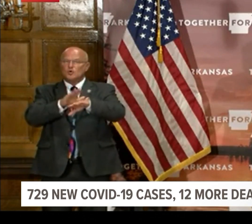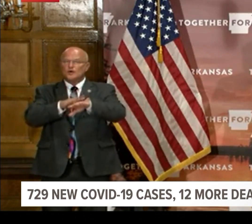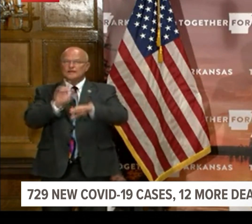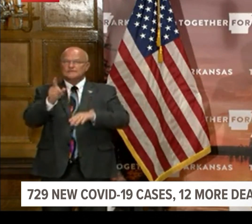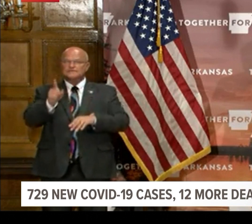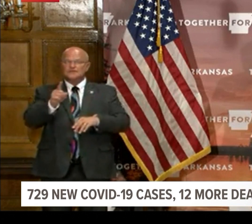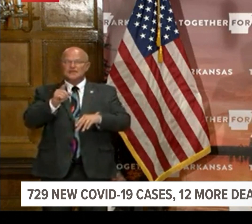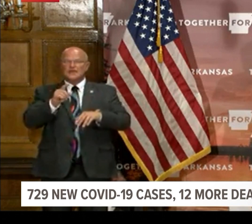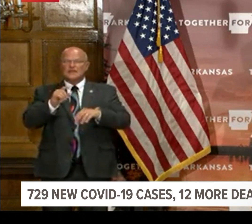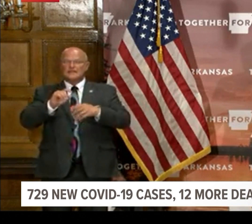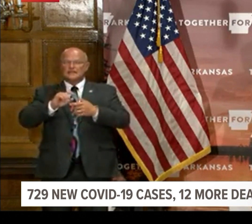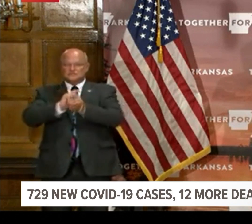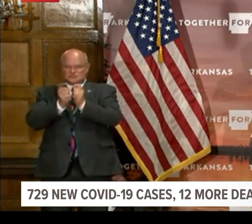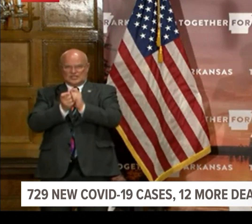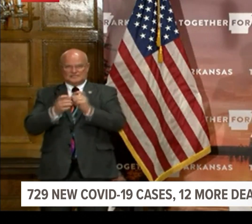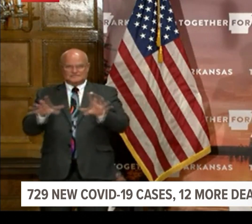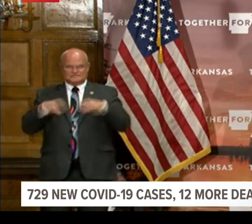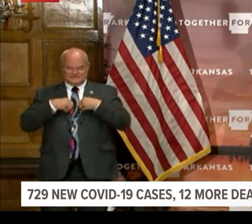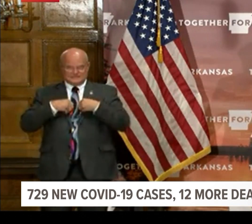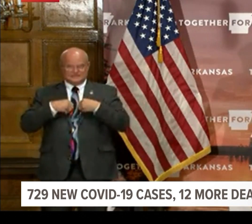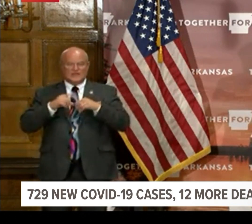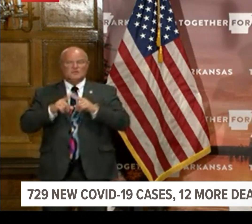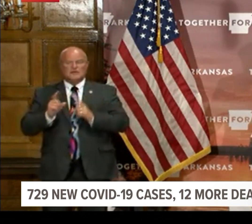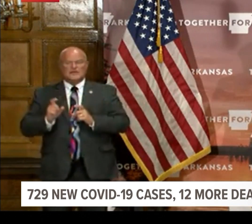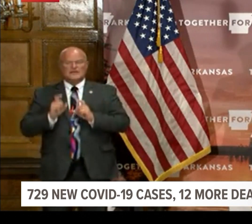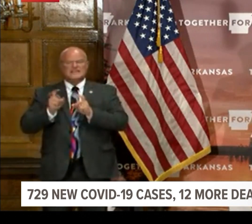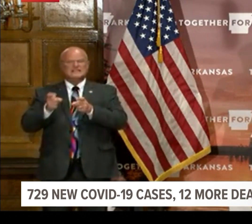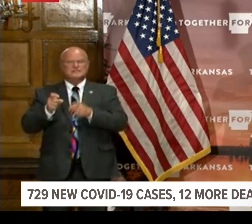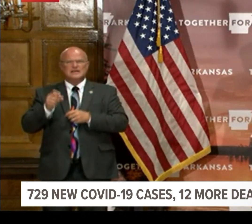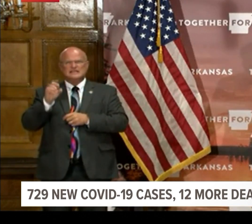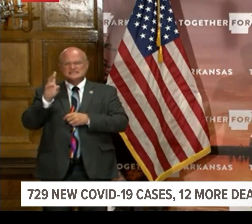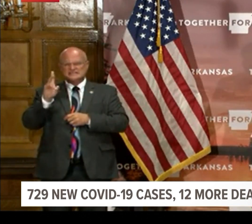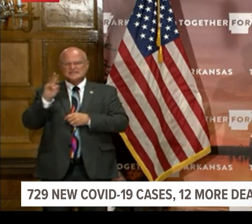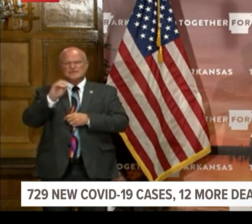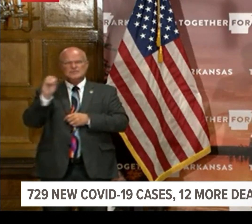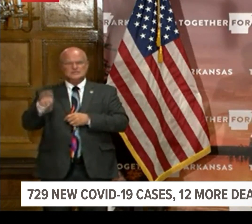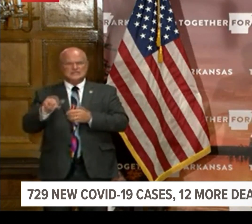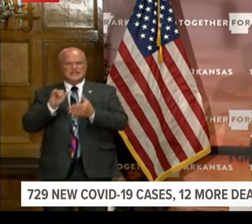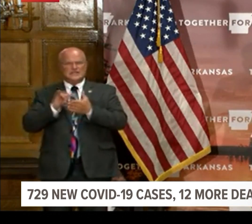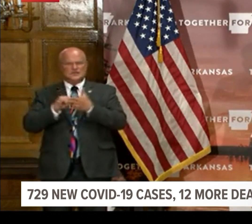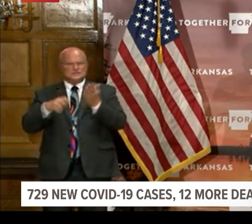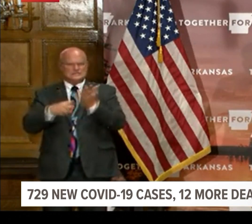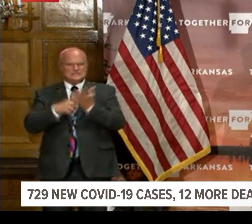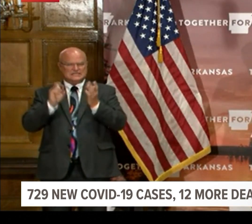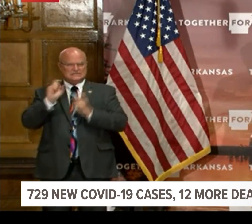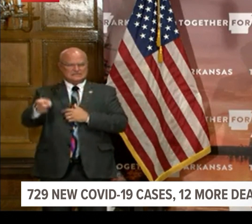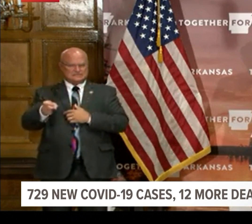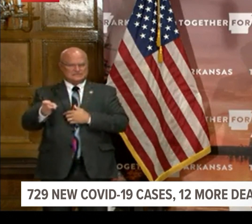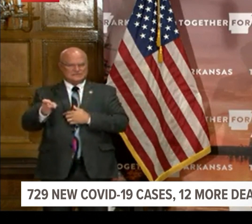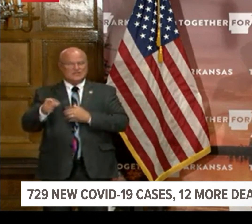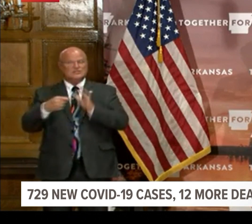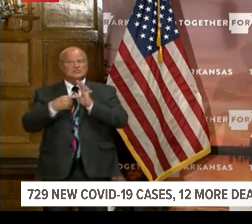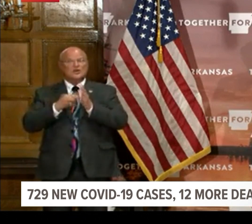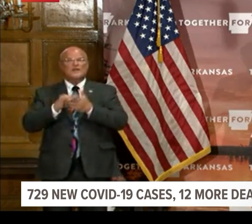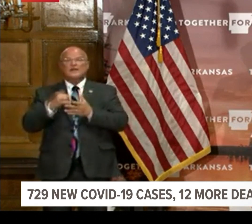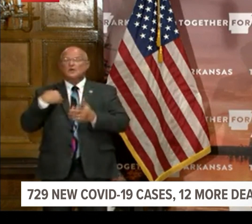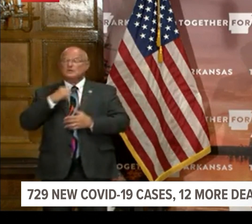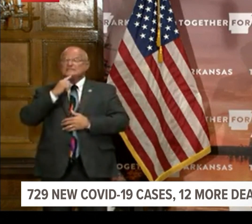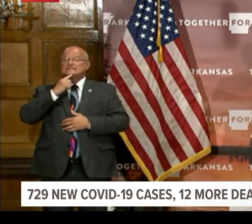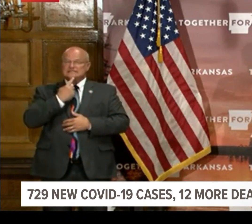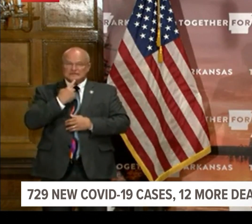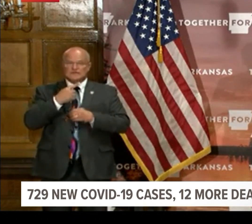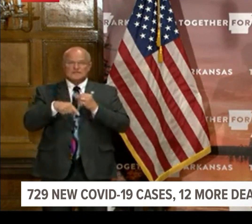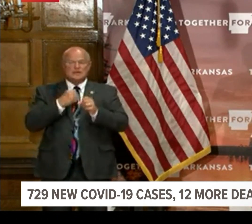They rectify that, but they have issued about 17% of those in citations, which shows that we're serious